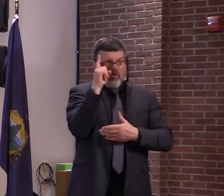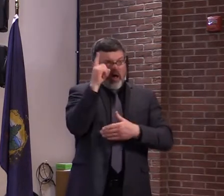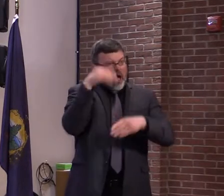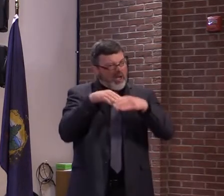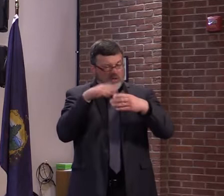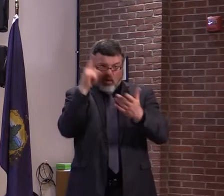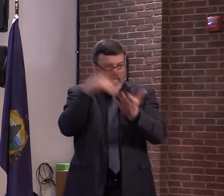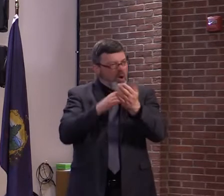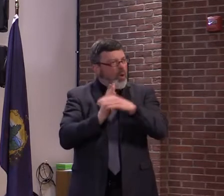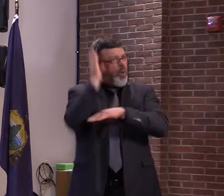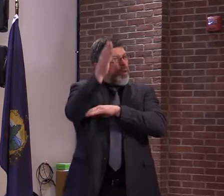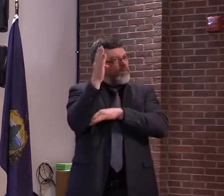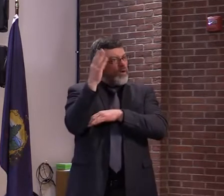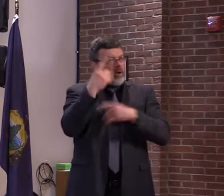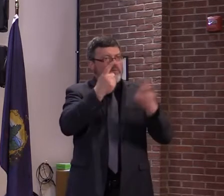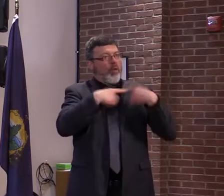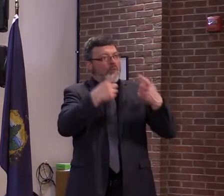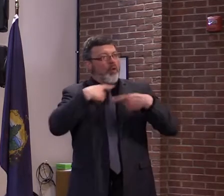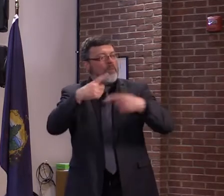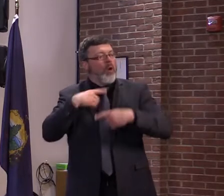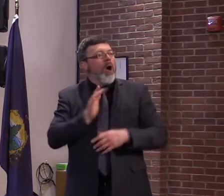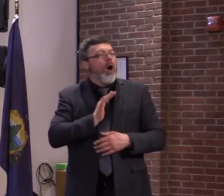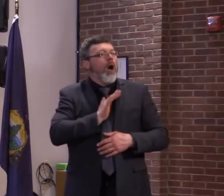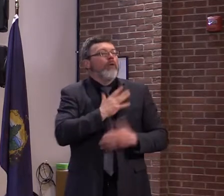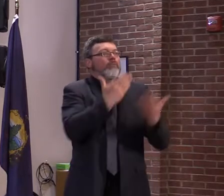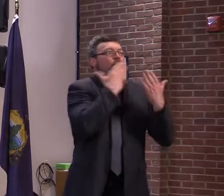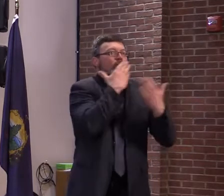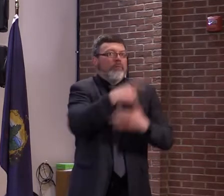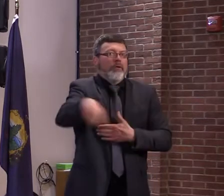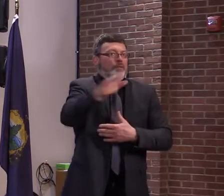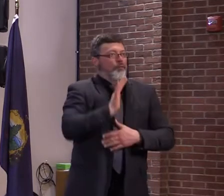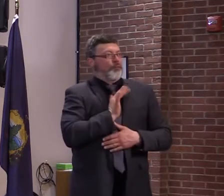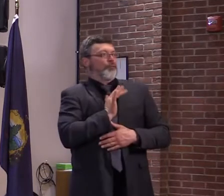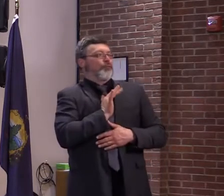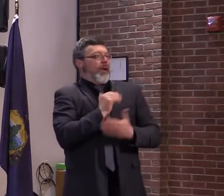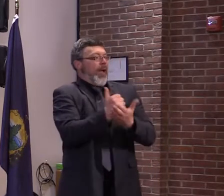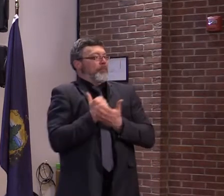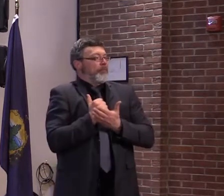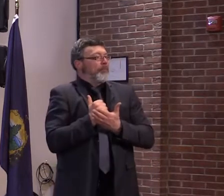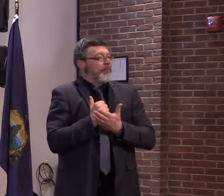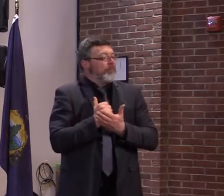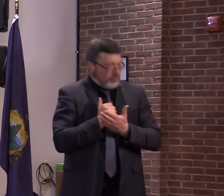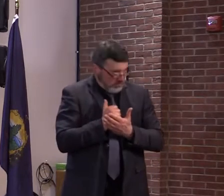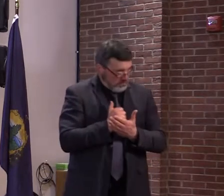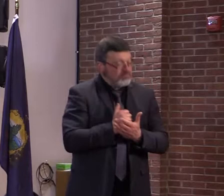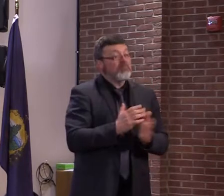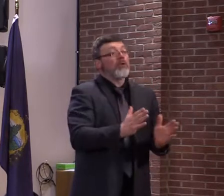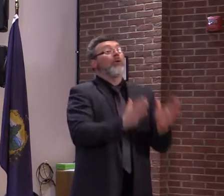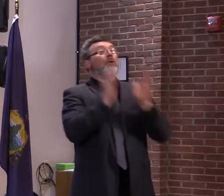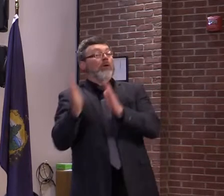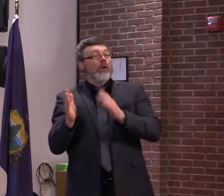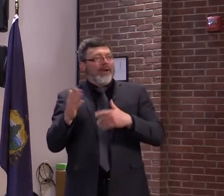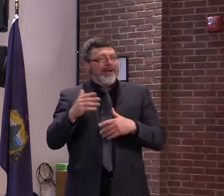I've also been getting plenty of questions about second booster shots, since the CDC updated its